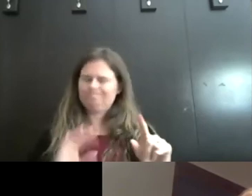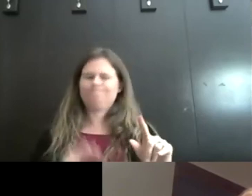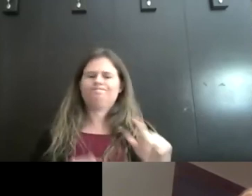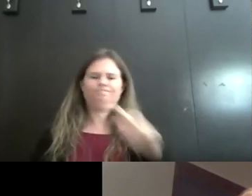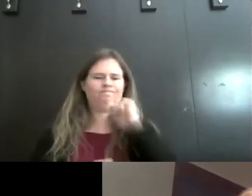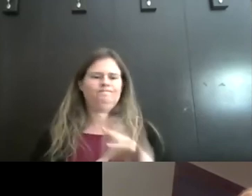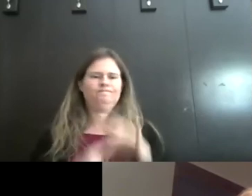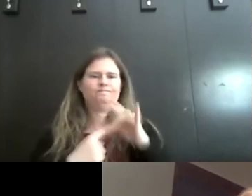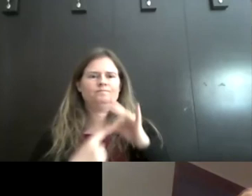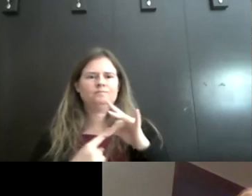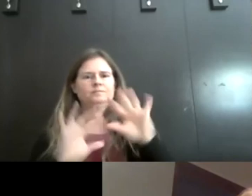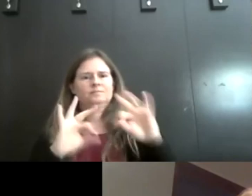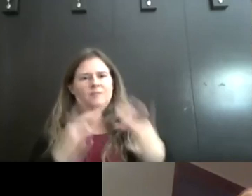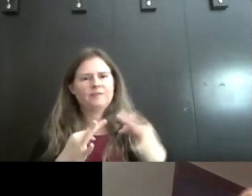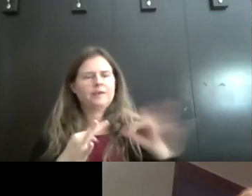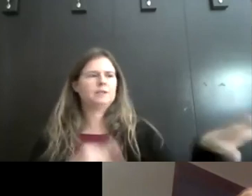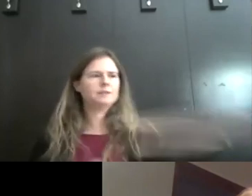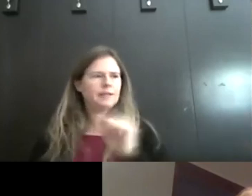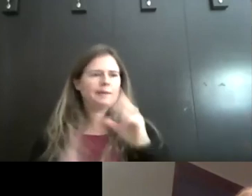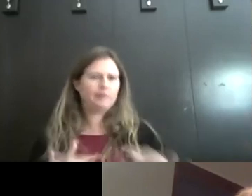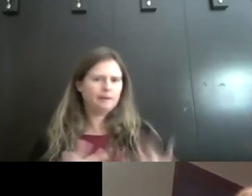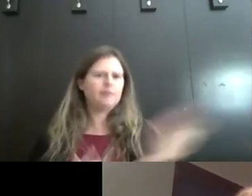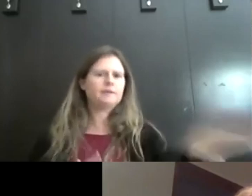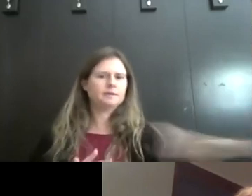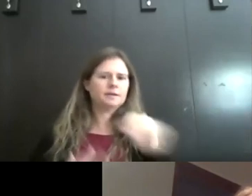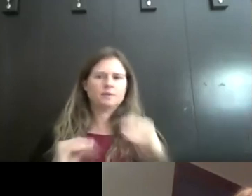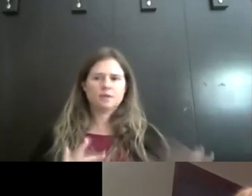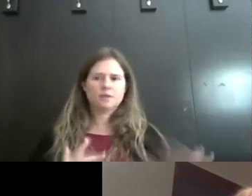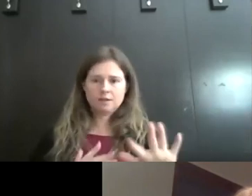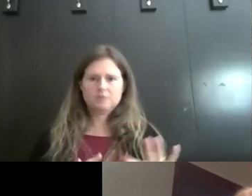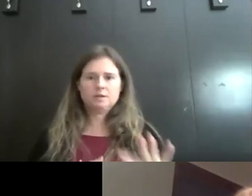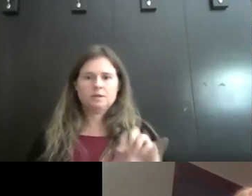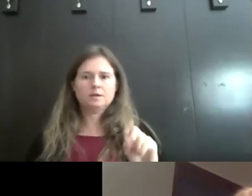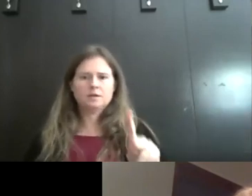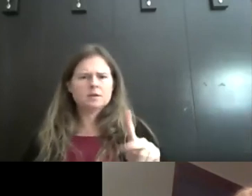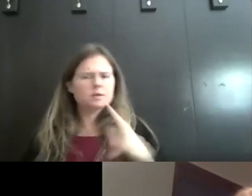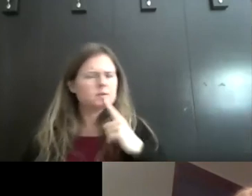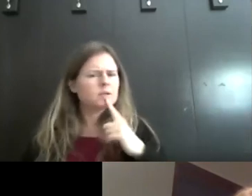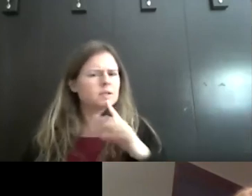could just list family after family after family. Well, and timing-wise, you said that was what,